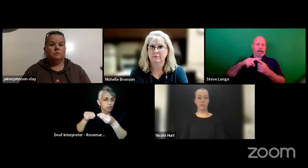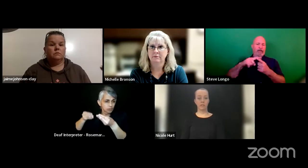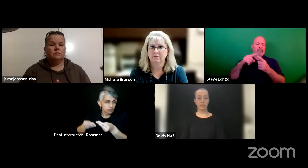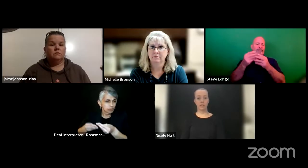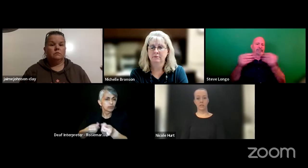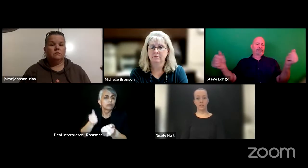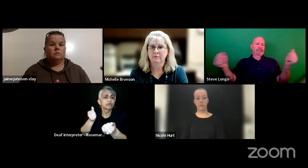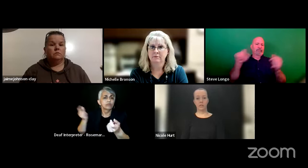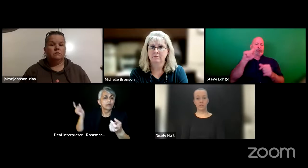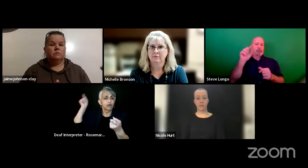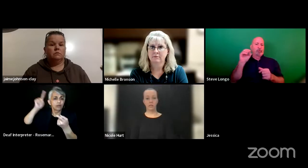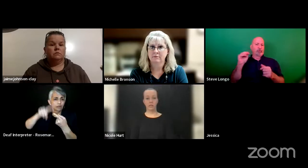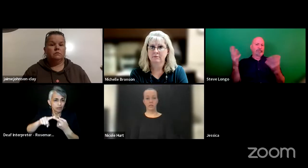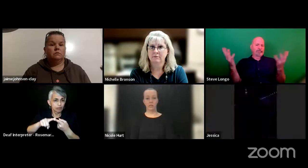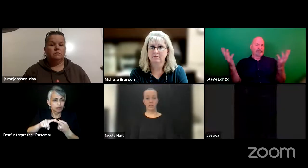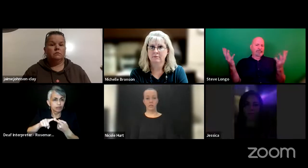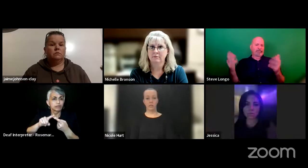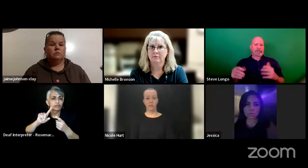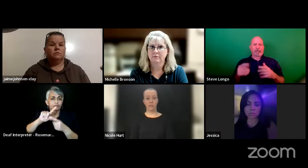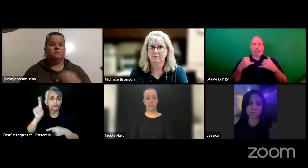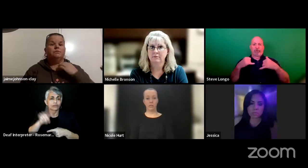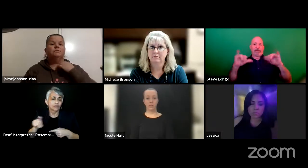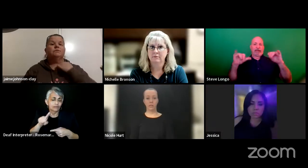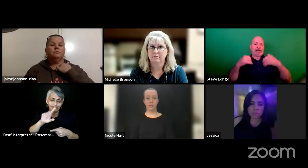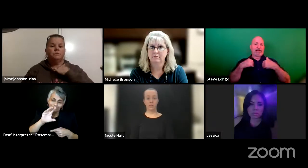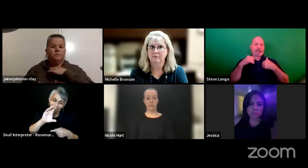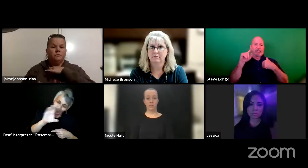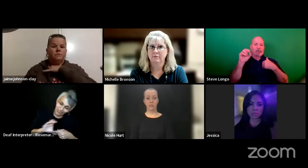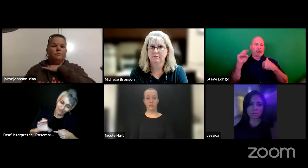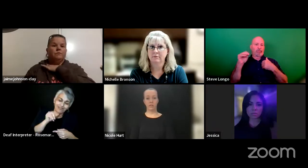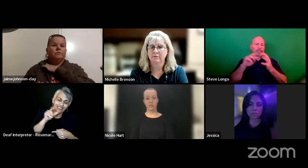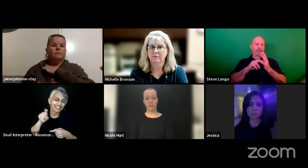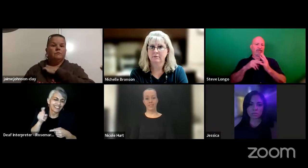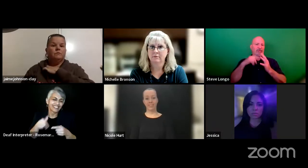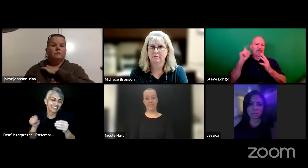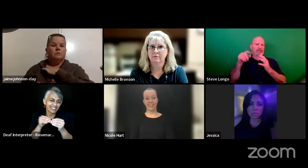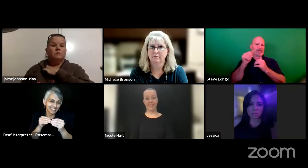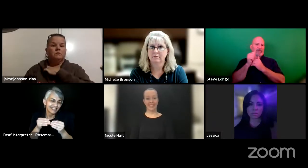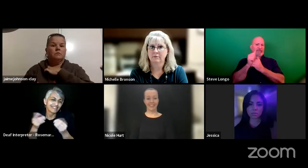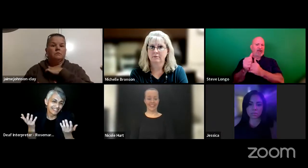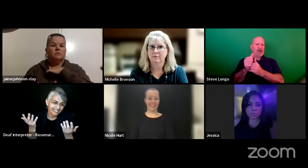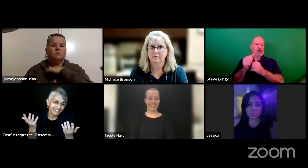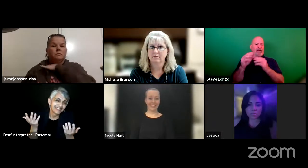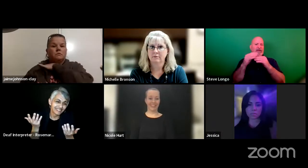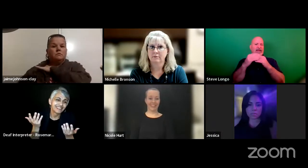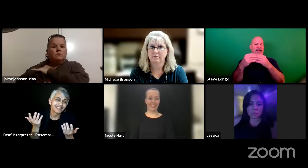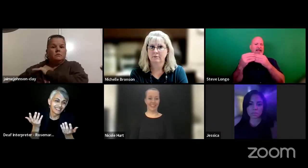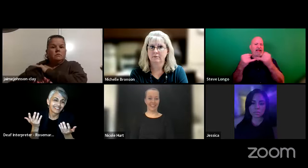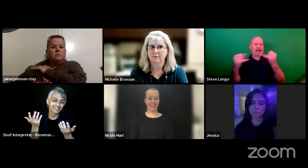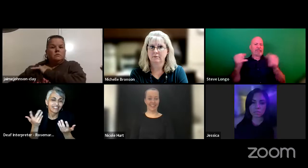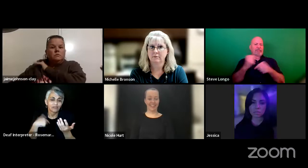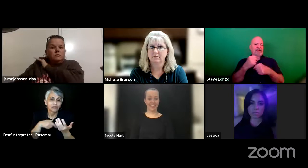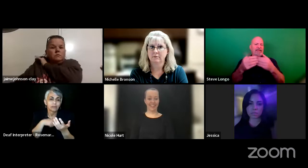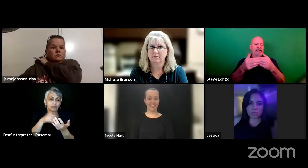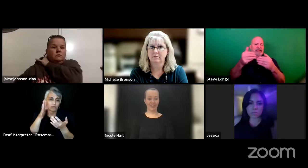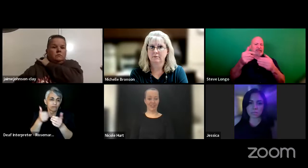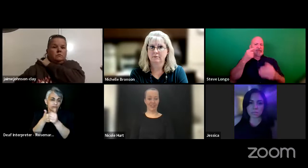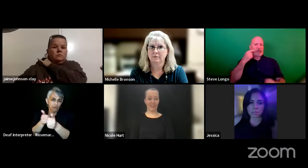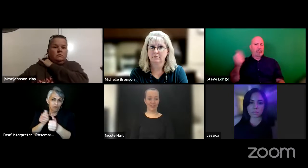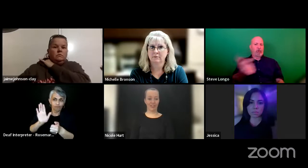guidelines for conducting meetings. And so until we're no longer using Zoom, we will continue to do